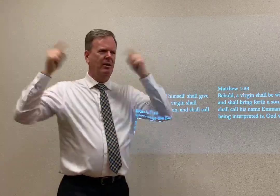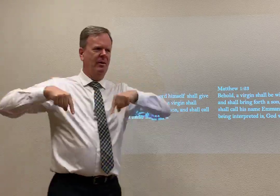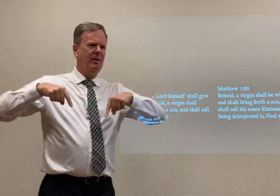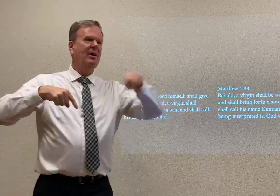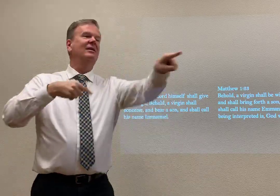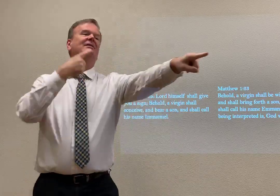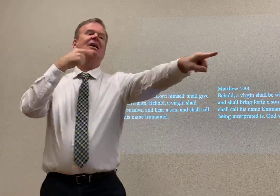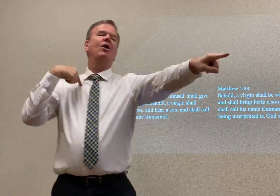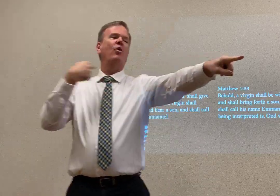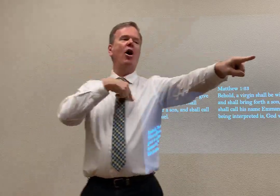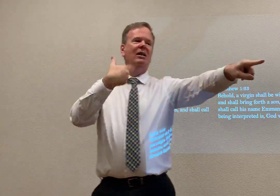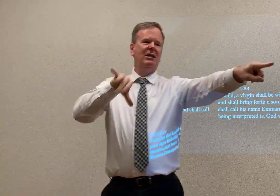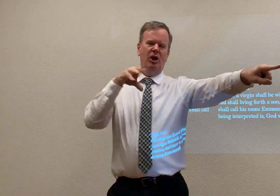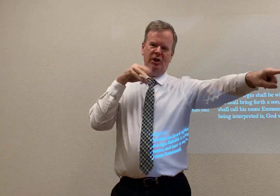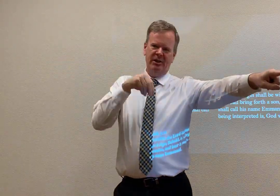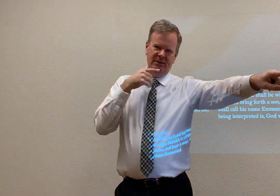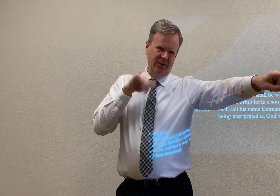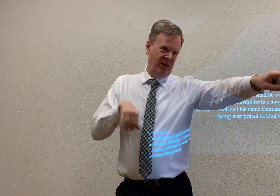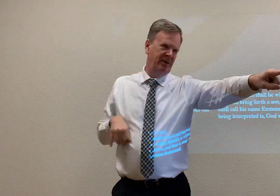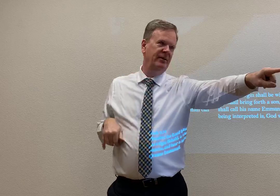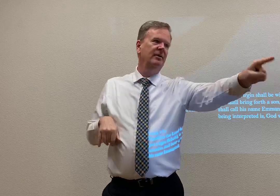of God. It's beautiful. We're still learning.